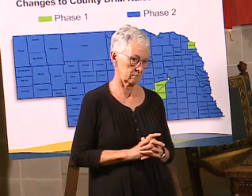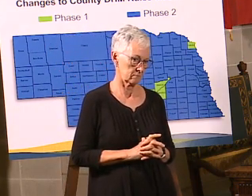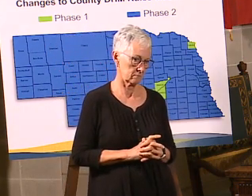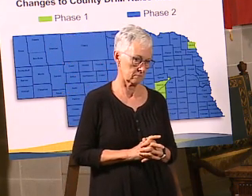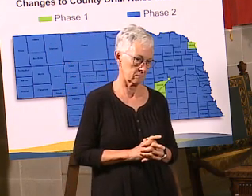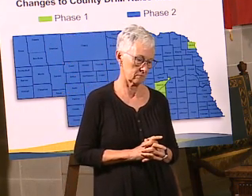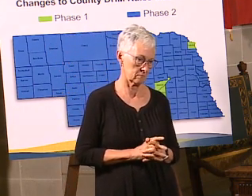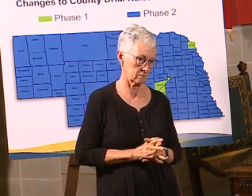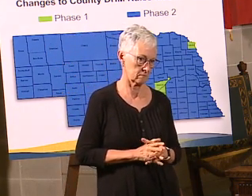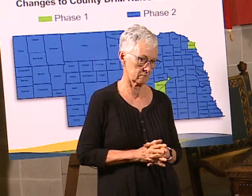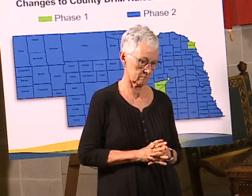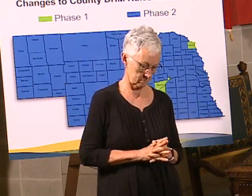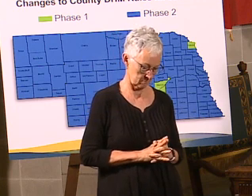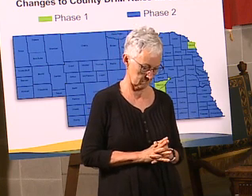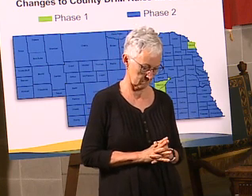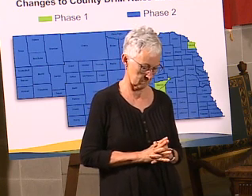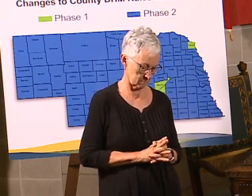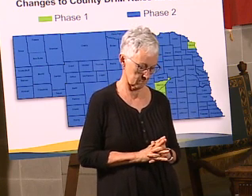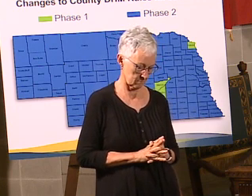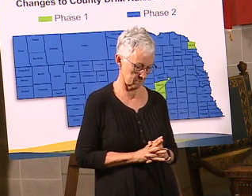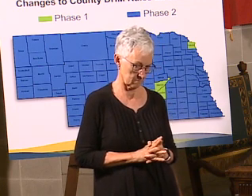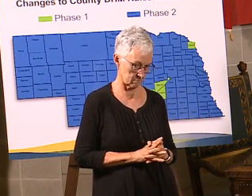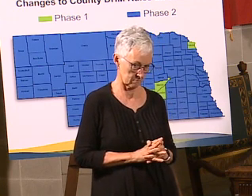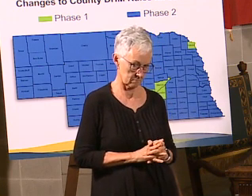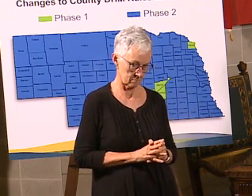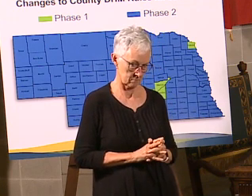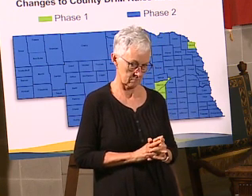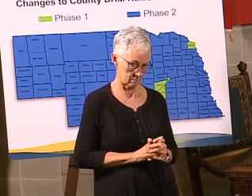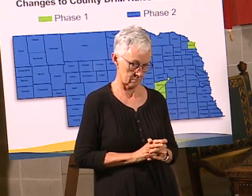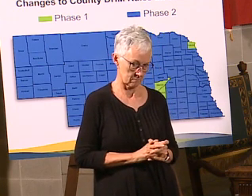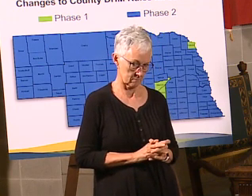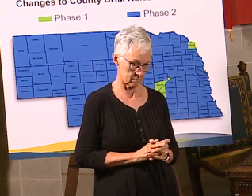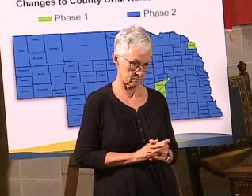and the hospitals, and we're seeing,